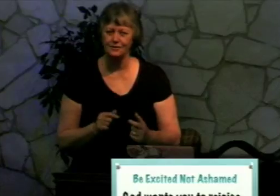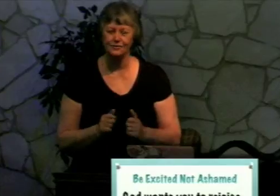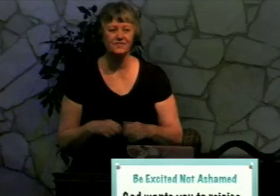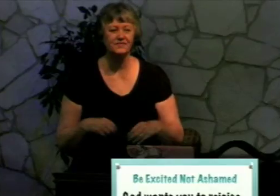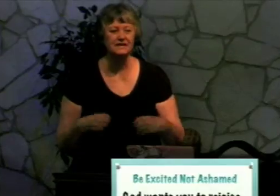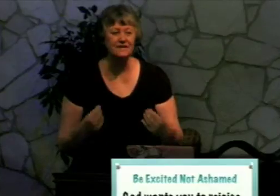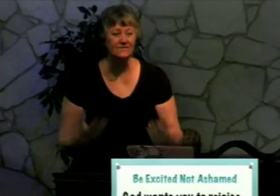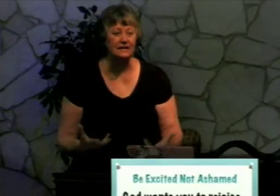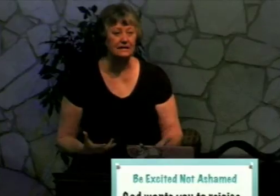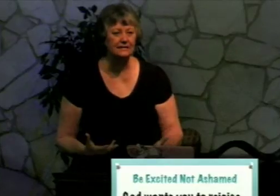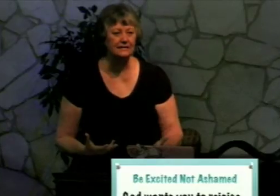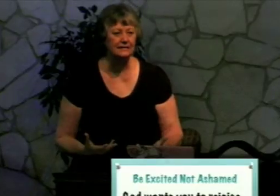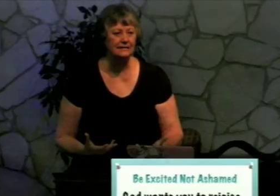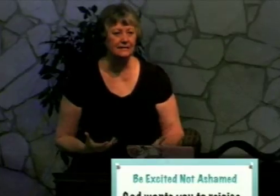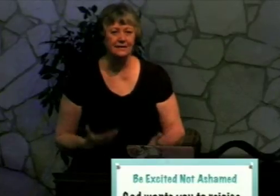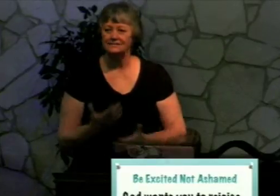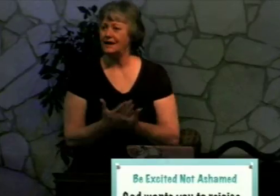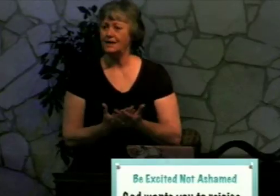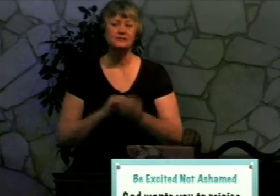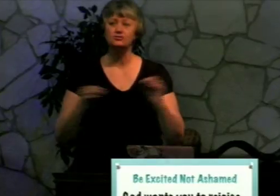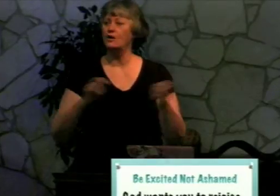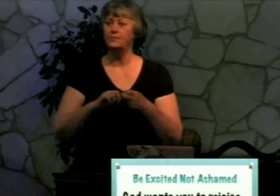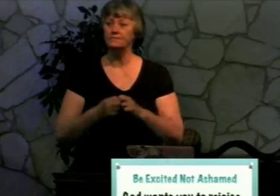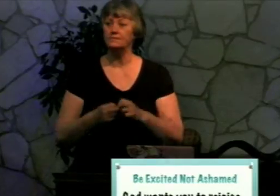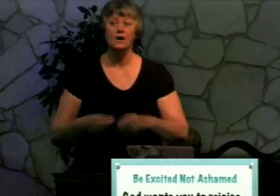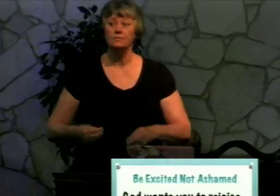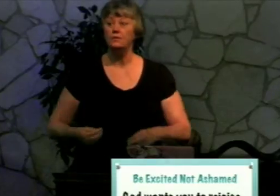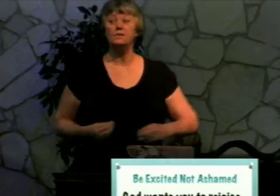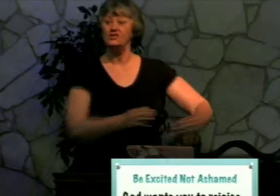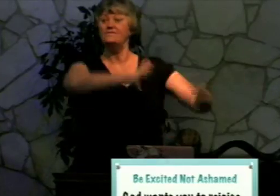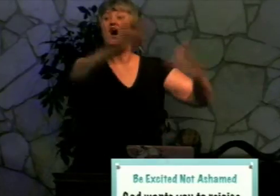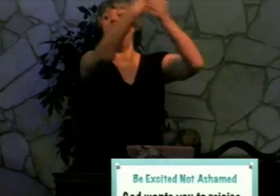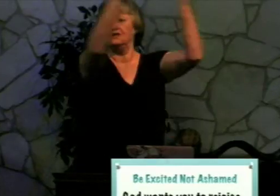struggle with giving. Some, it's no problem. We will give all.